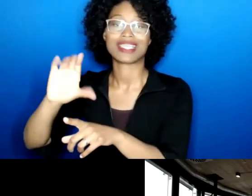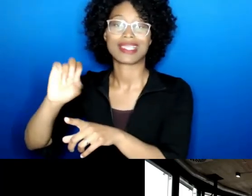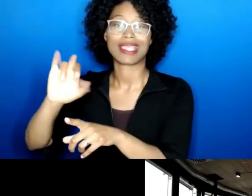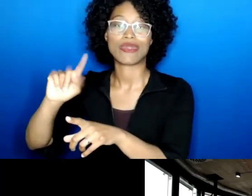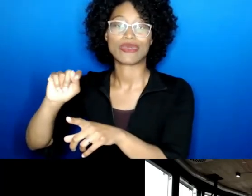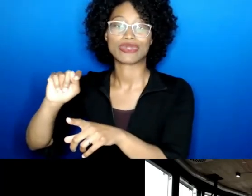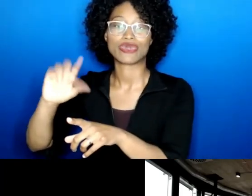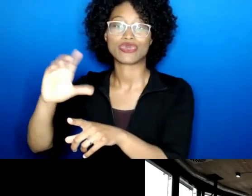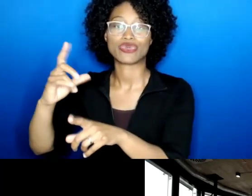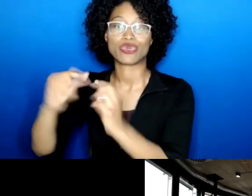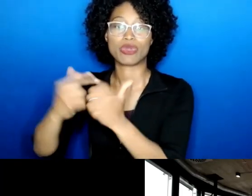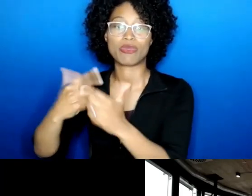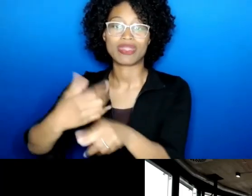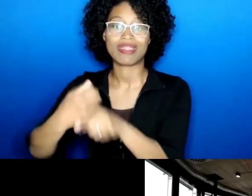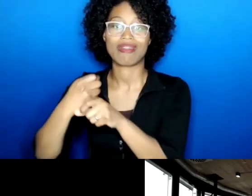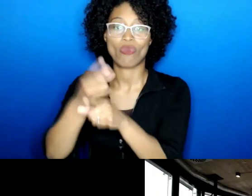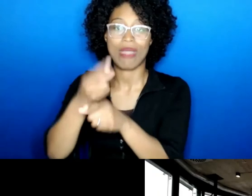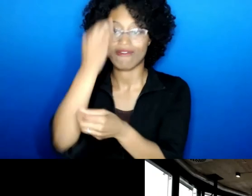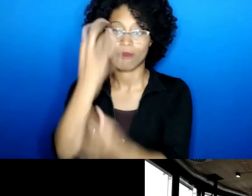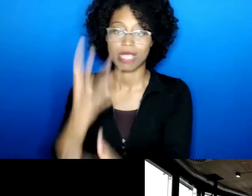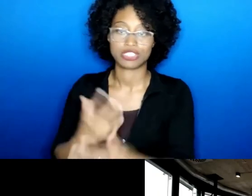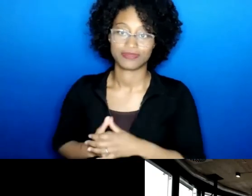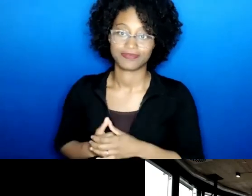When there was mention made of the